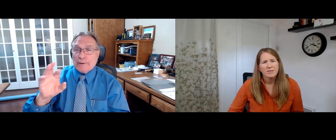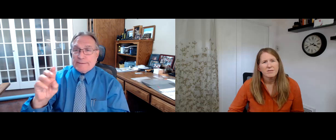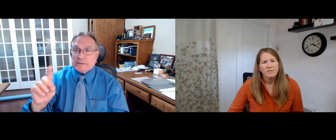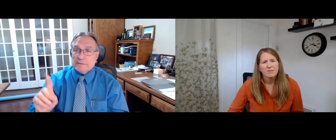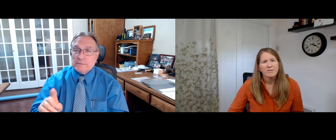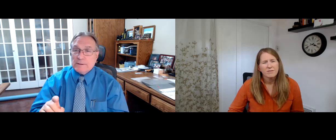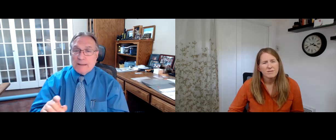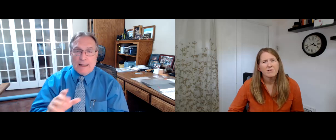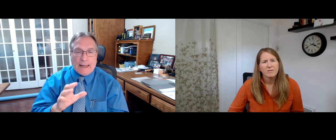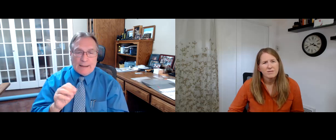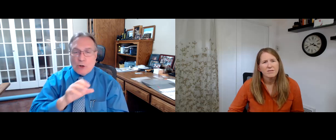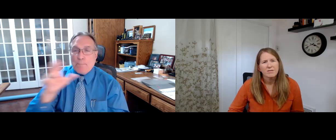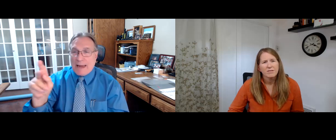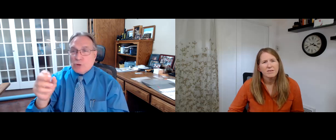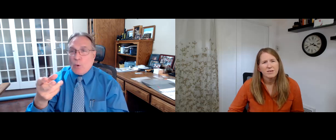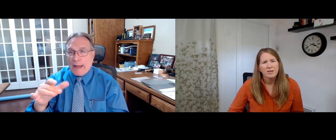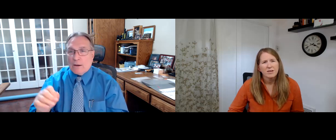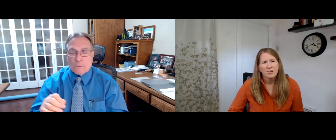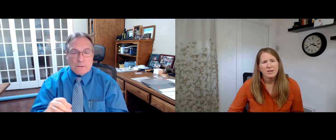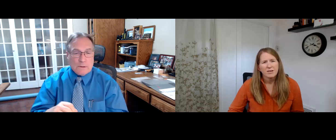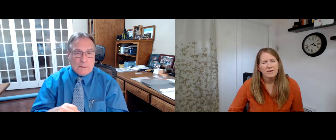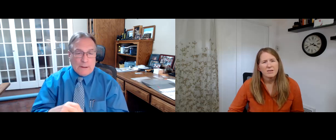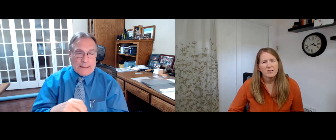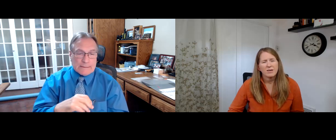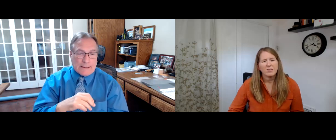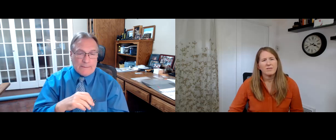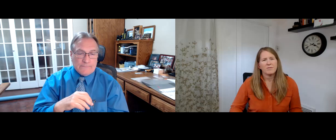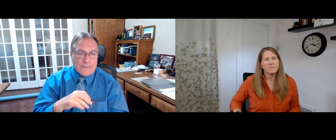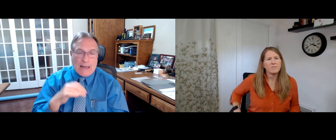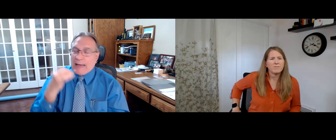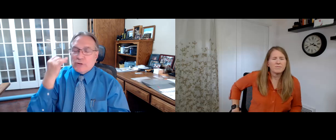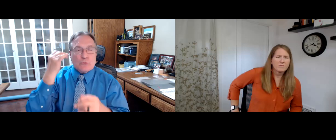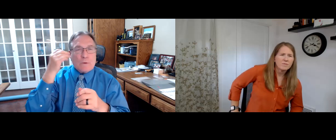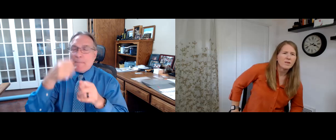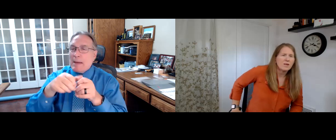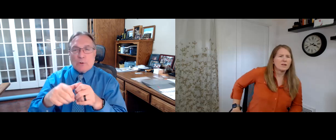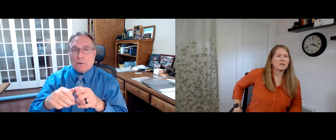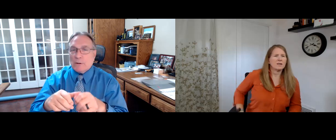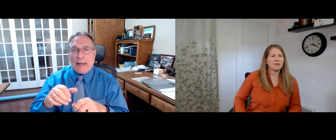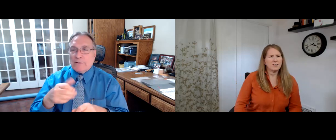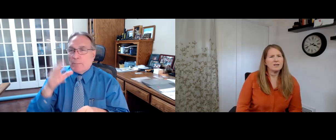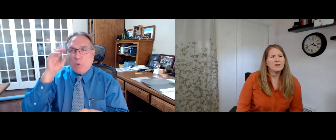Kirtland and, back to Ohio. And I just remember as a